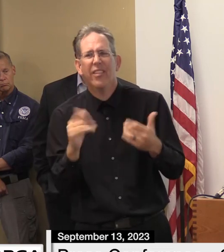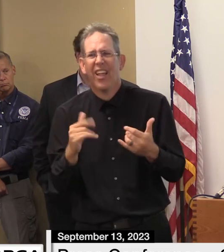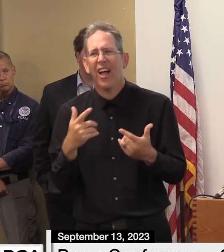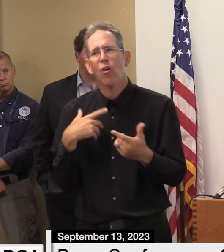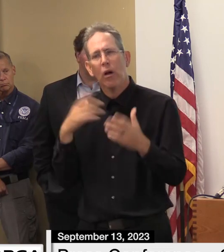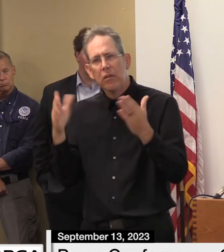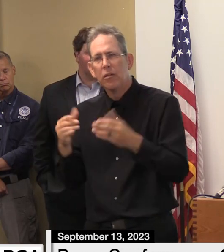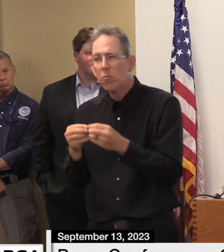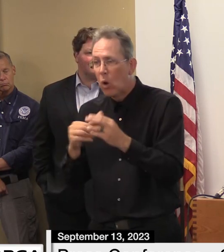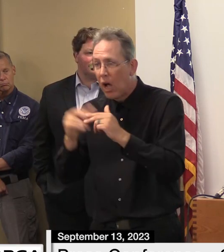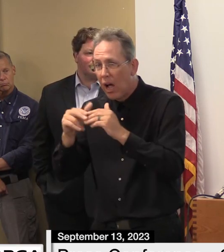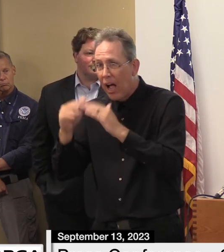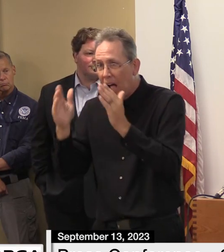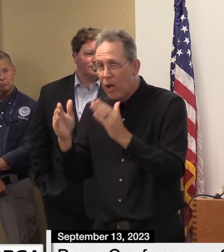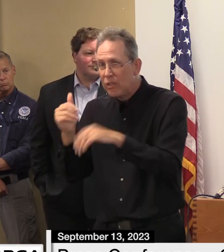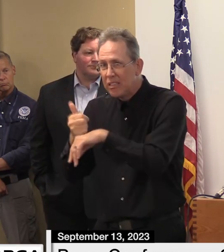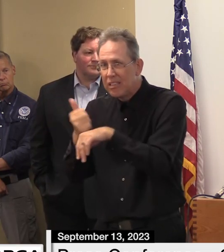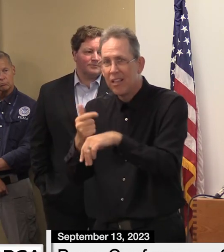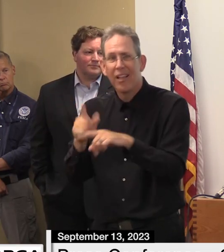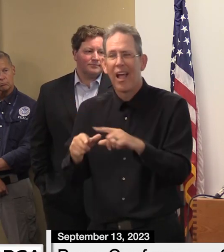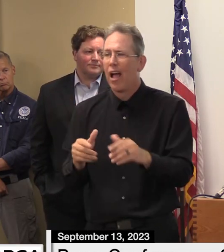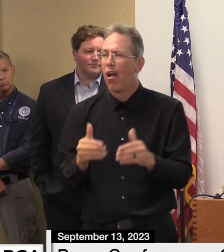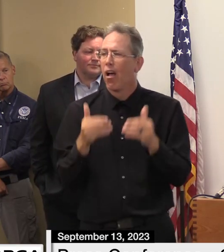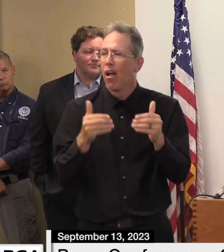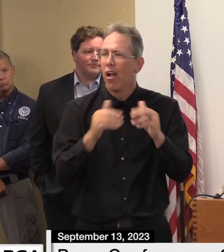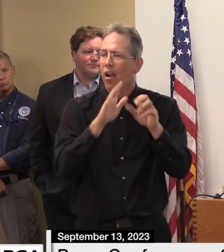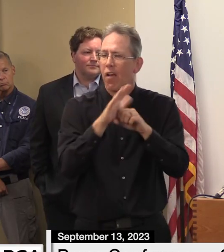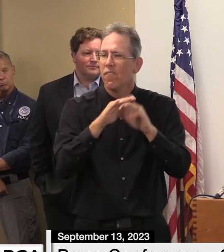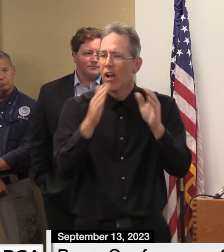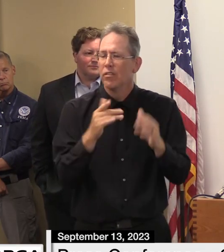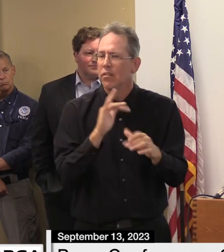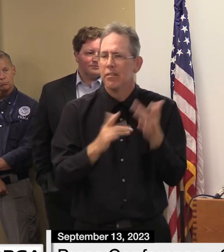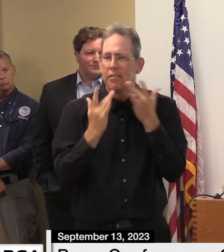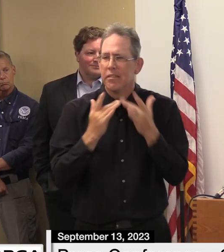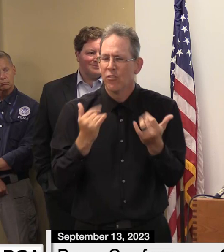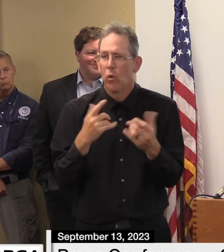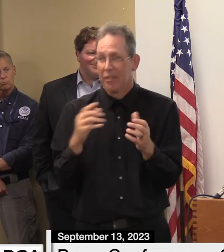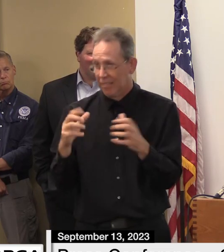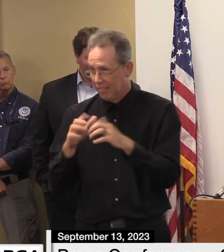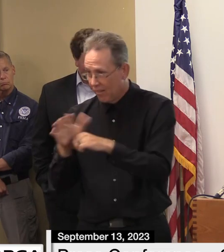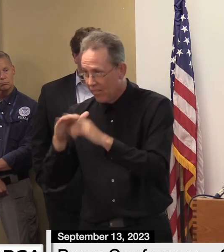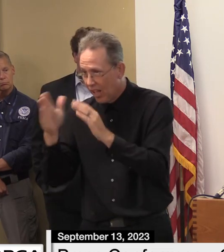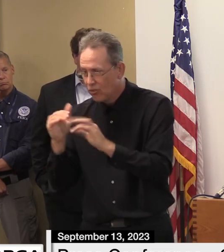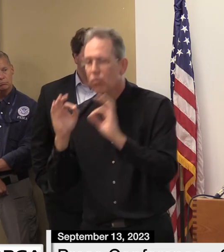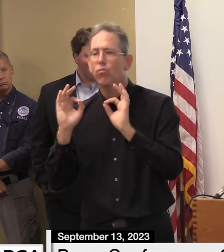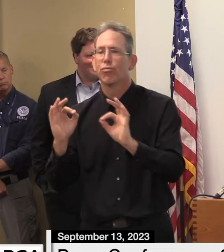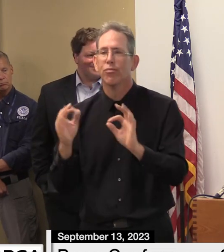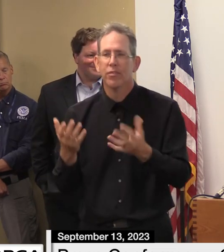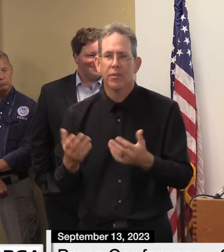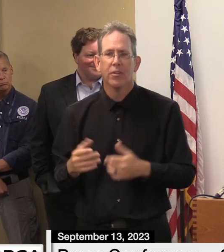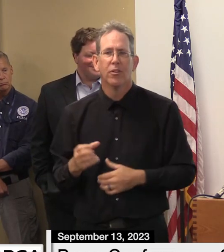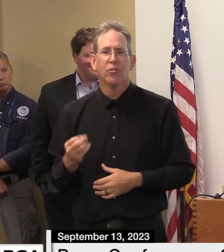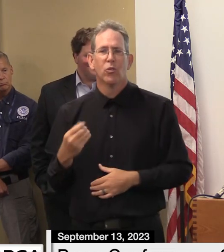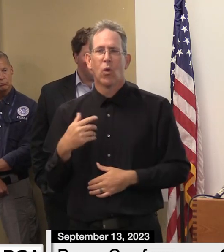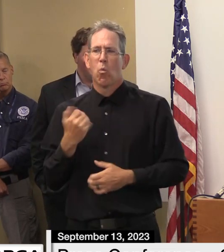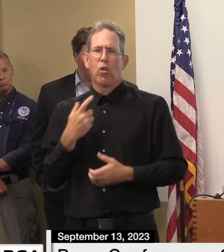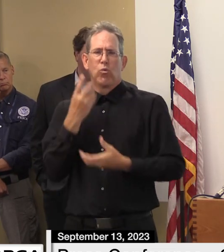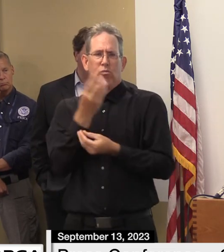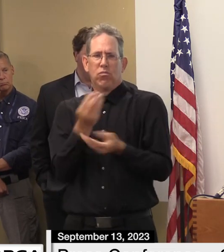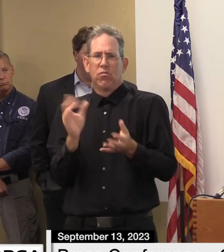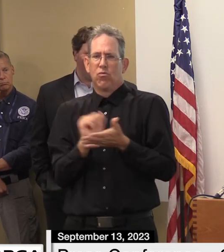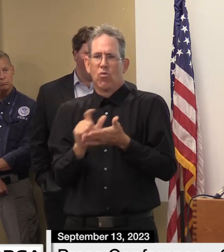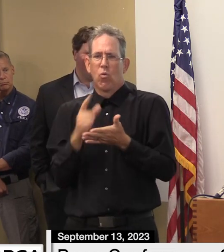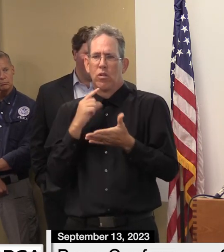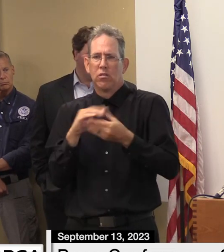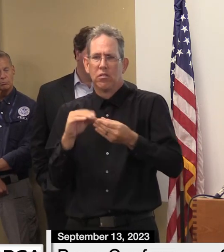need, given the great work of our affordable housing partners. So that's all I wanted to say. Definitely didn't mean to step in front of the